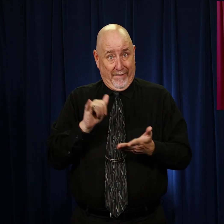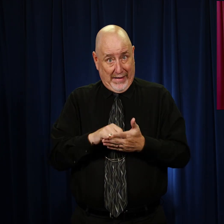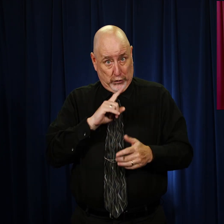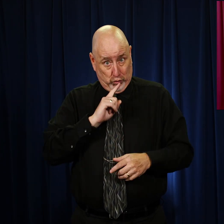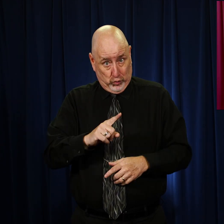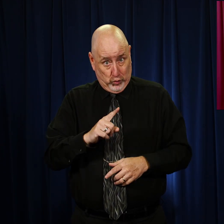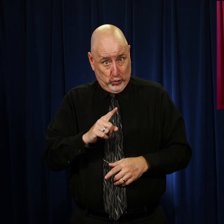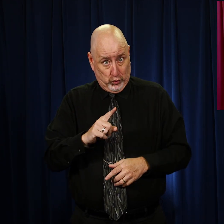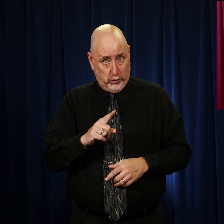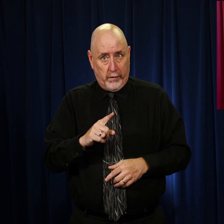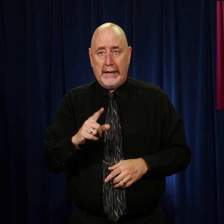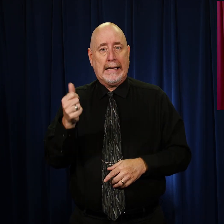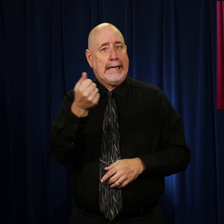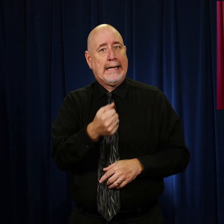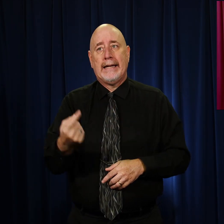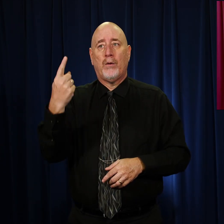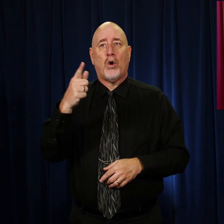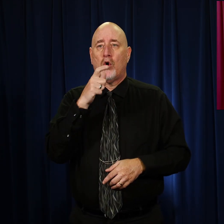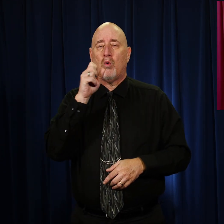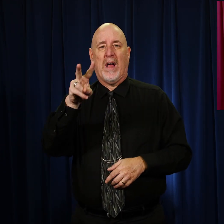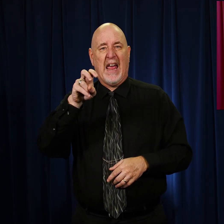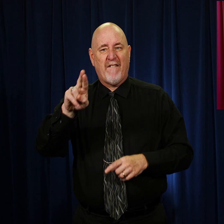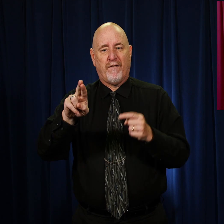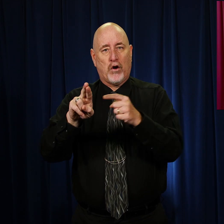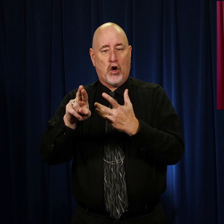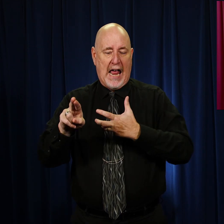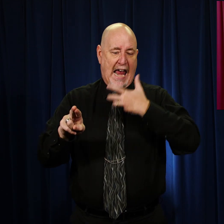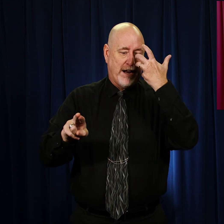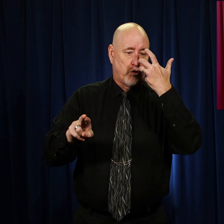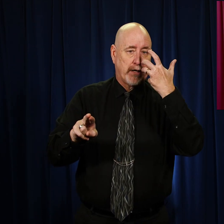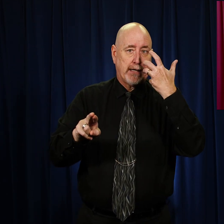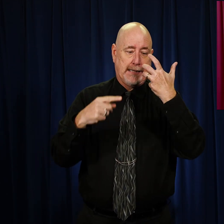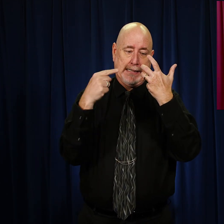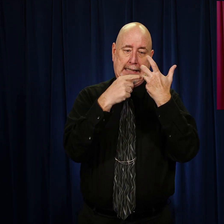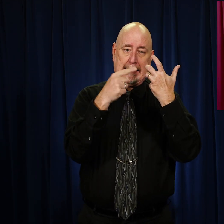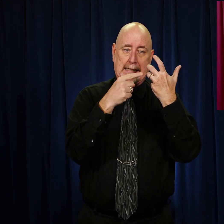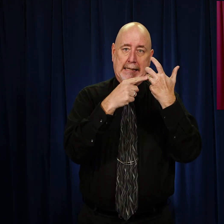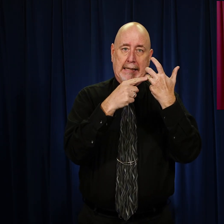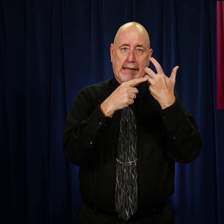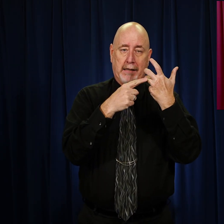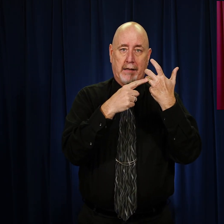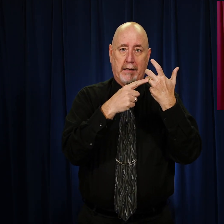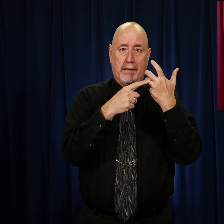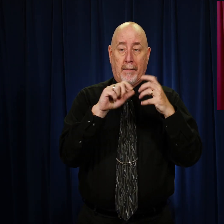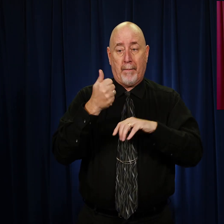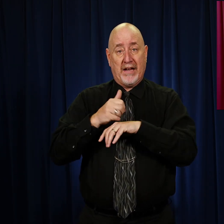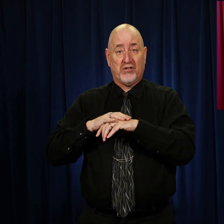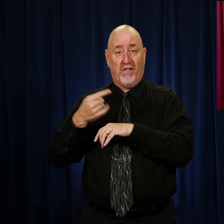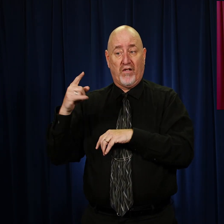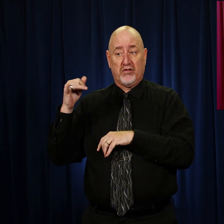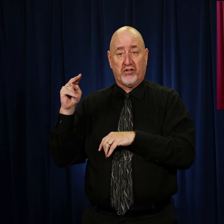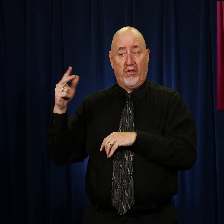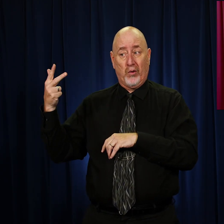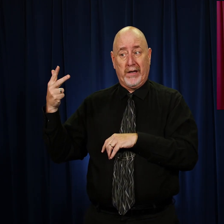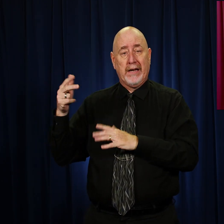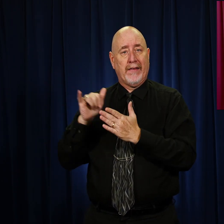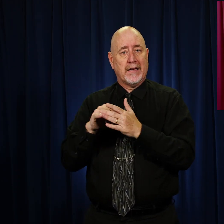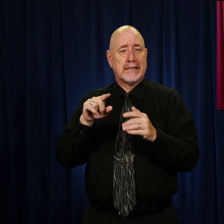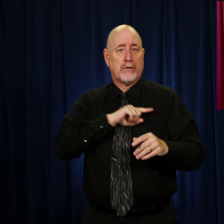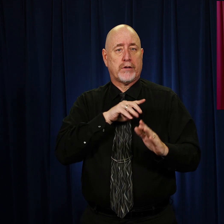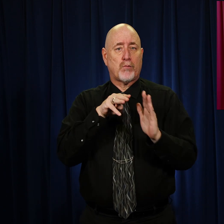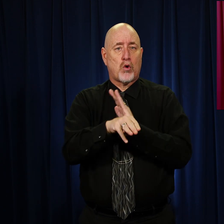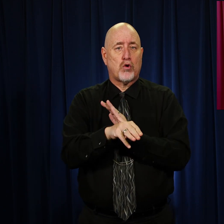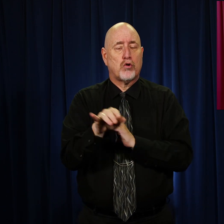that's true, then shouldn't anybody who has ever been angry, thus, according to 1 John 3, they're guilty of